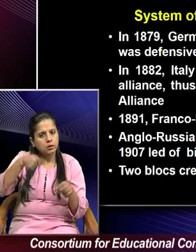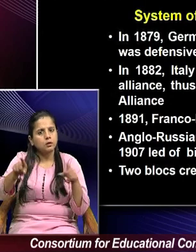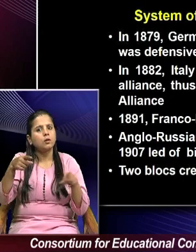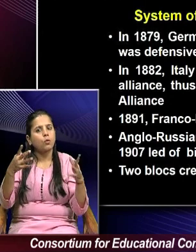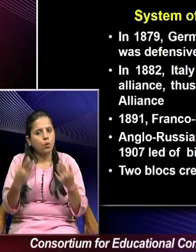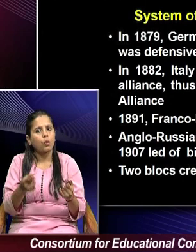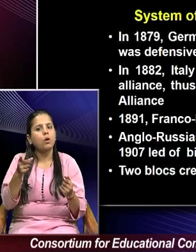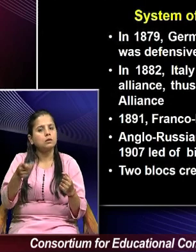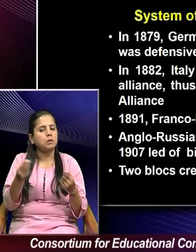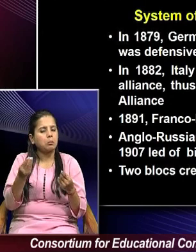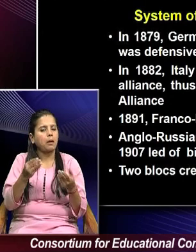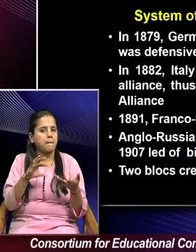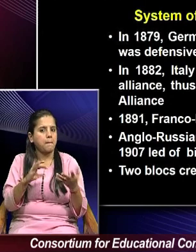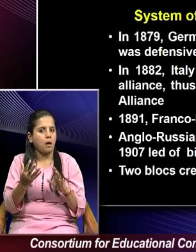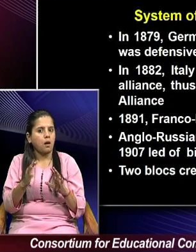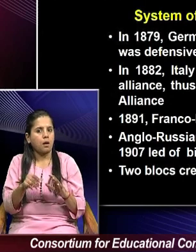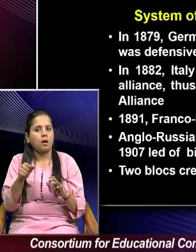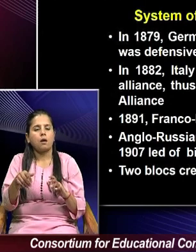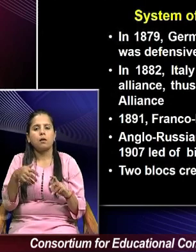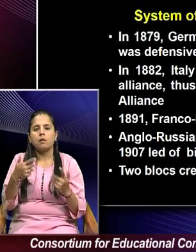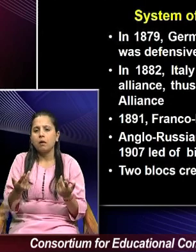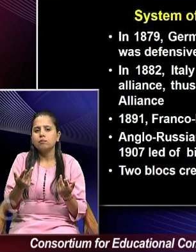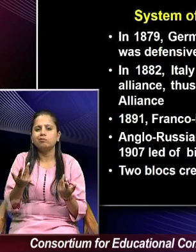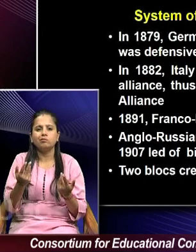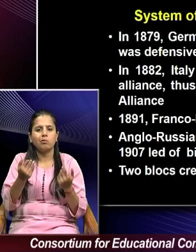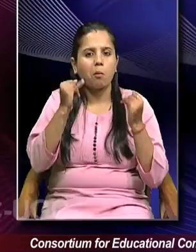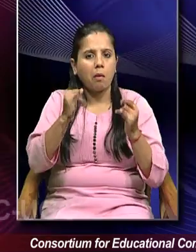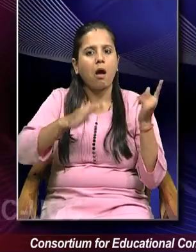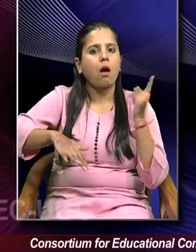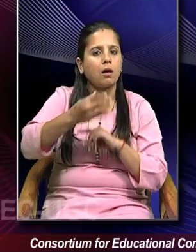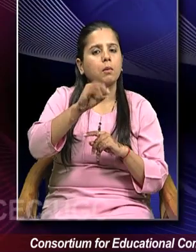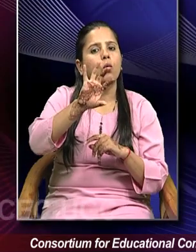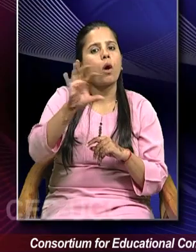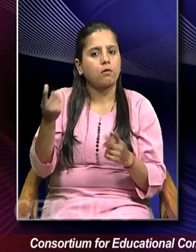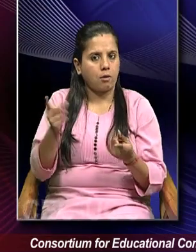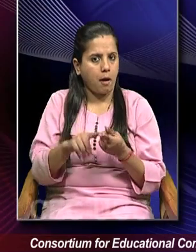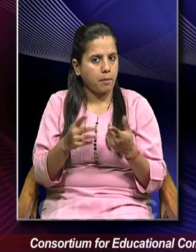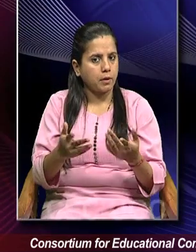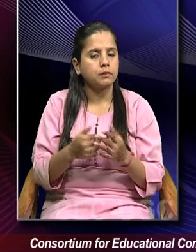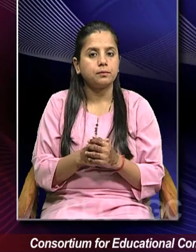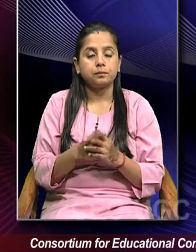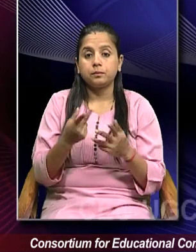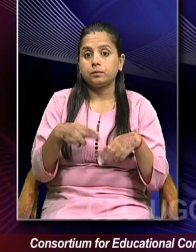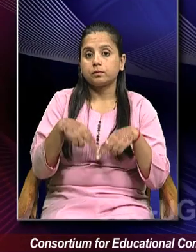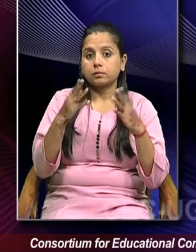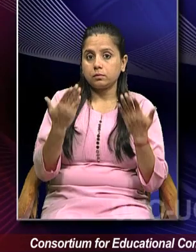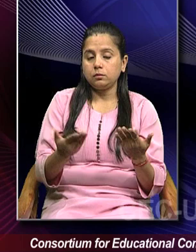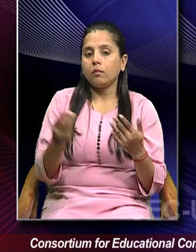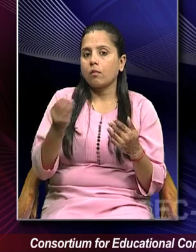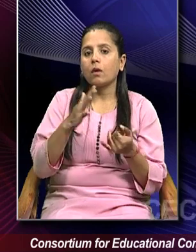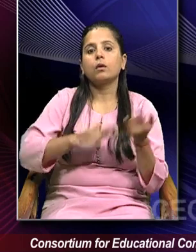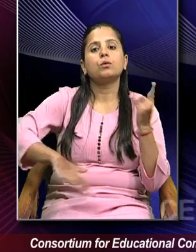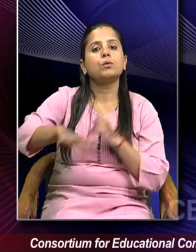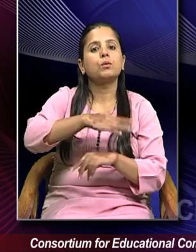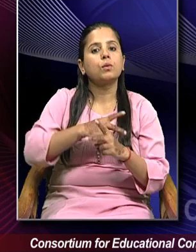also created some kind of a bad blood among these countries. And finally, such kind of a